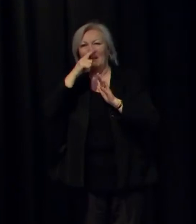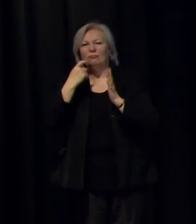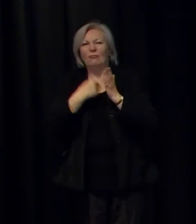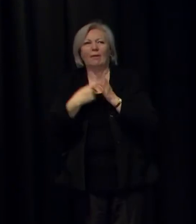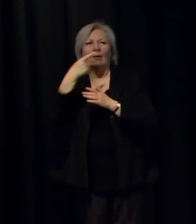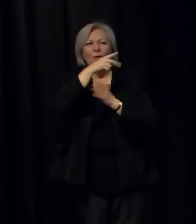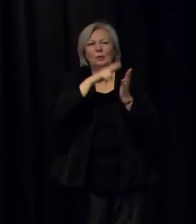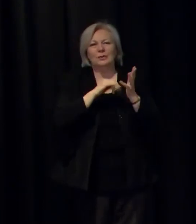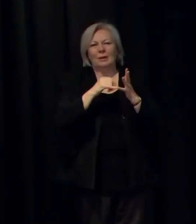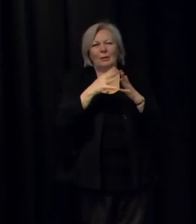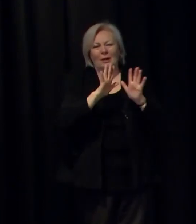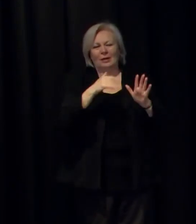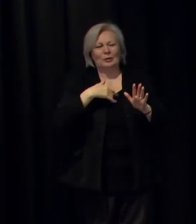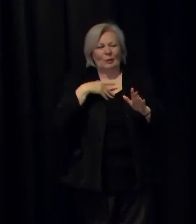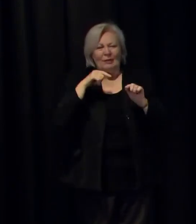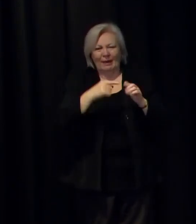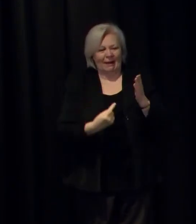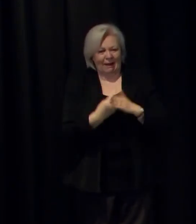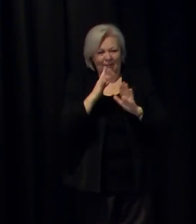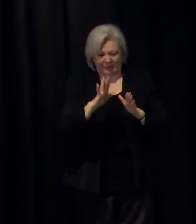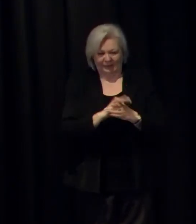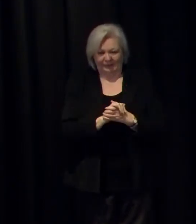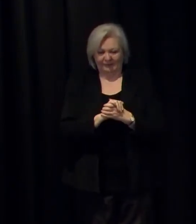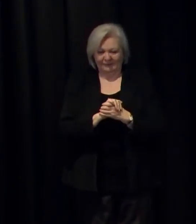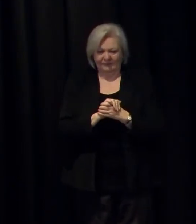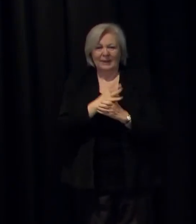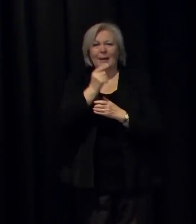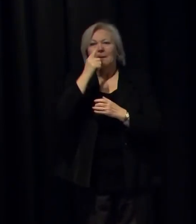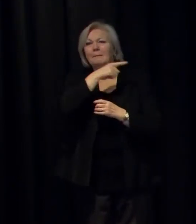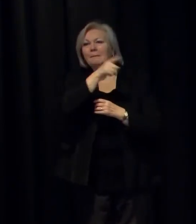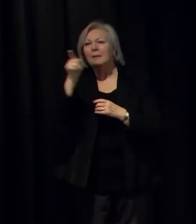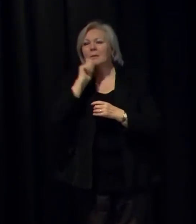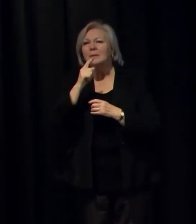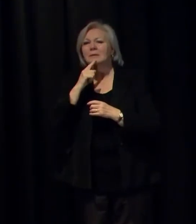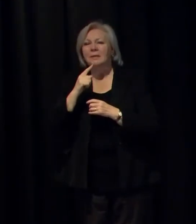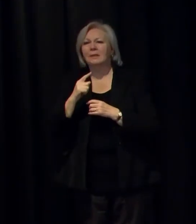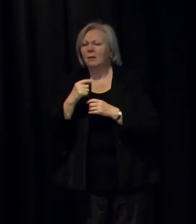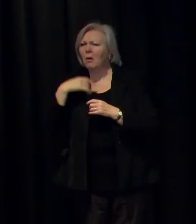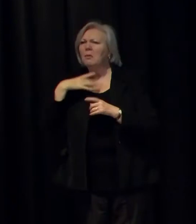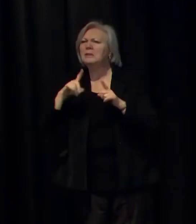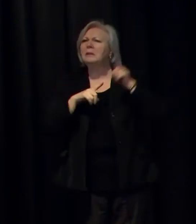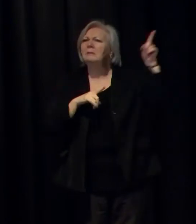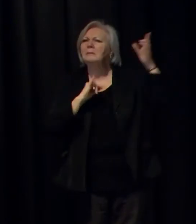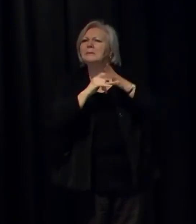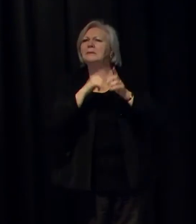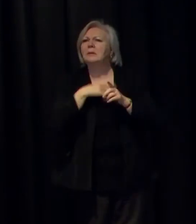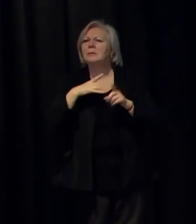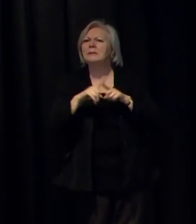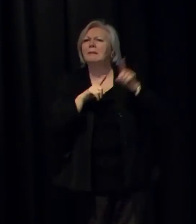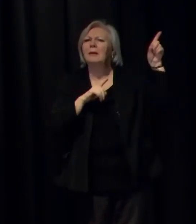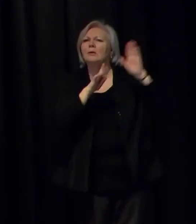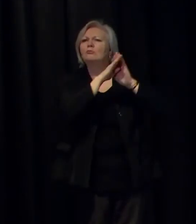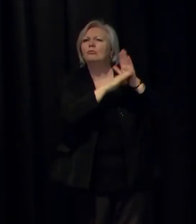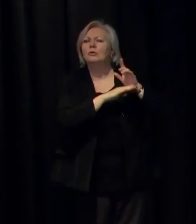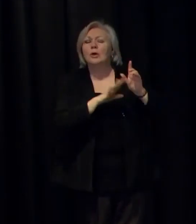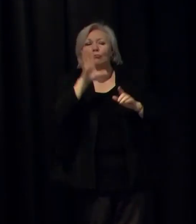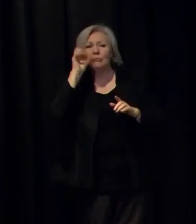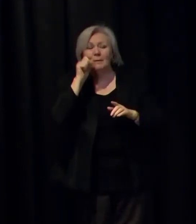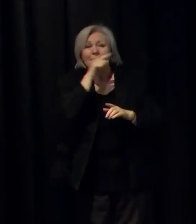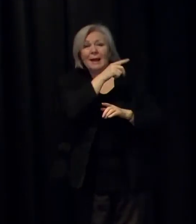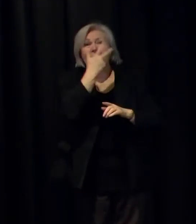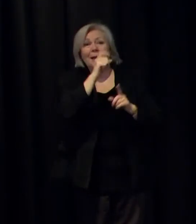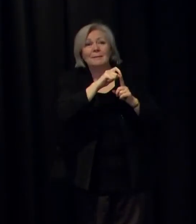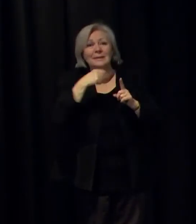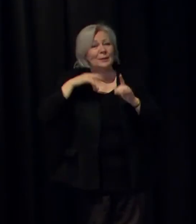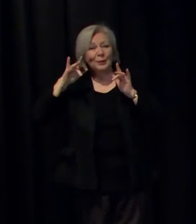important to acknowledge, there'll be some out there saying, well, why can't we be where Sydney is? on rules and things. Yeah, they're at 80%.